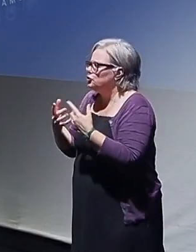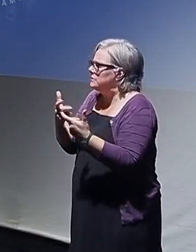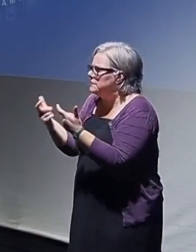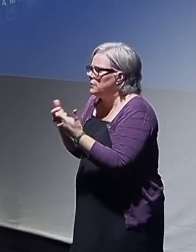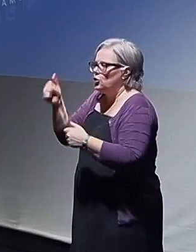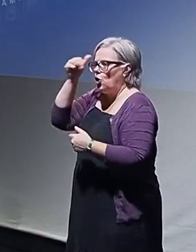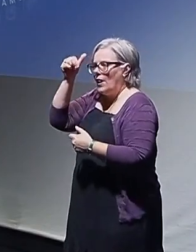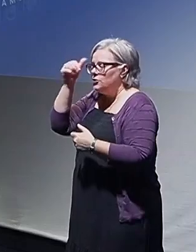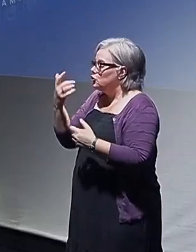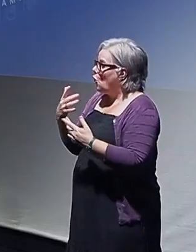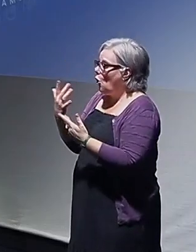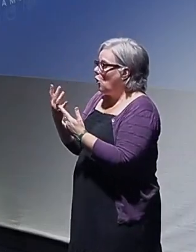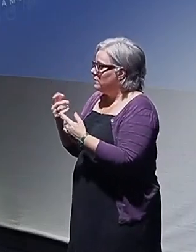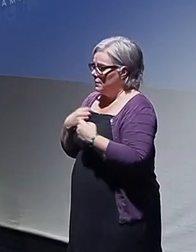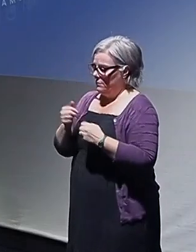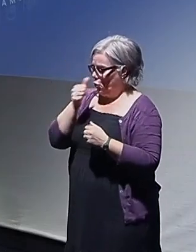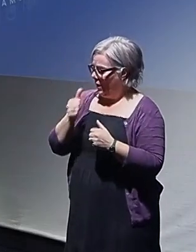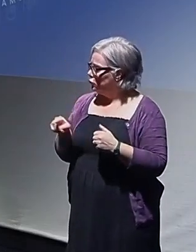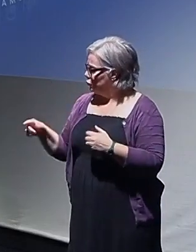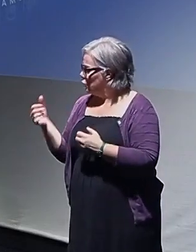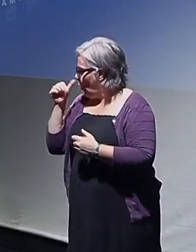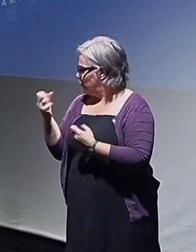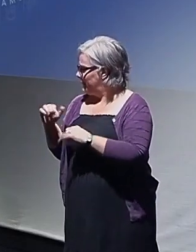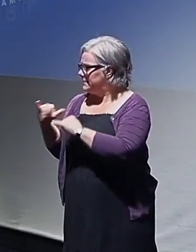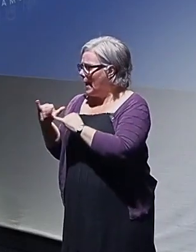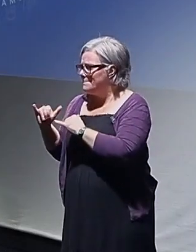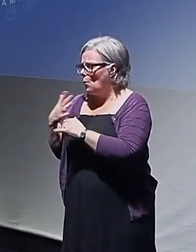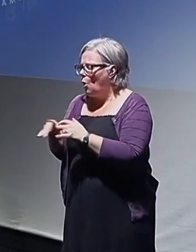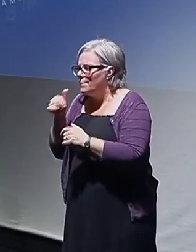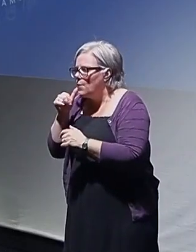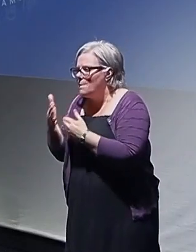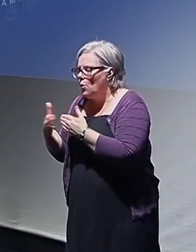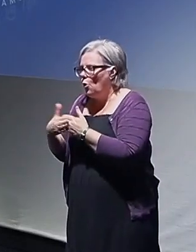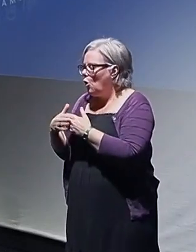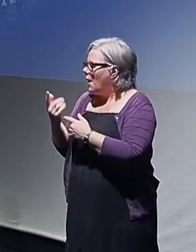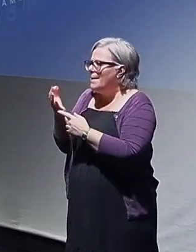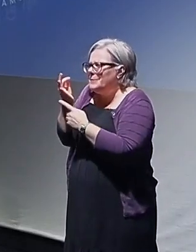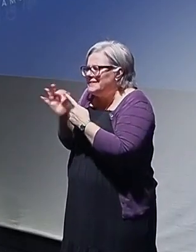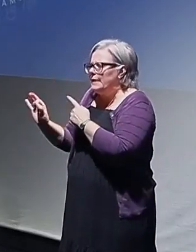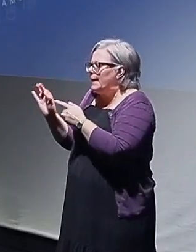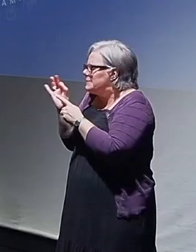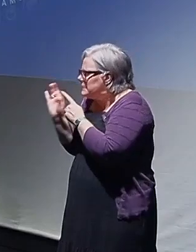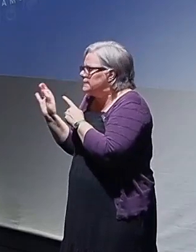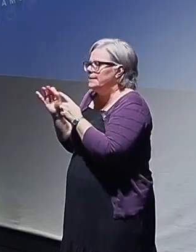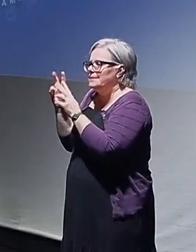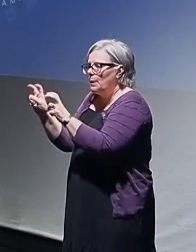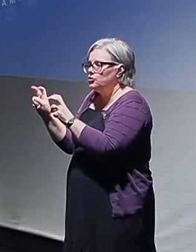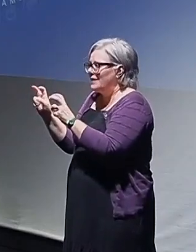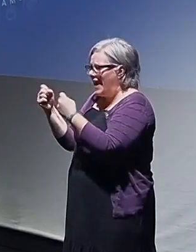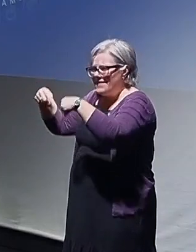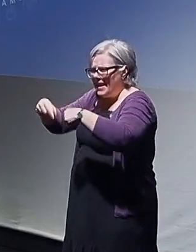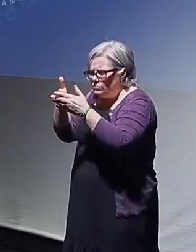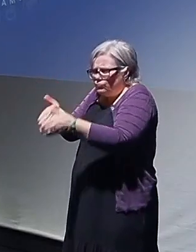your colleagues about, talking about these really nuanced subjects which you cover here, it's